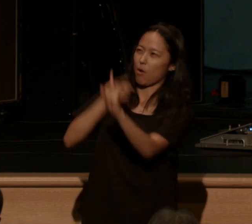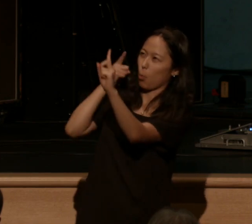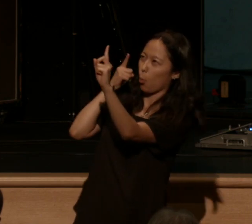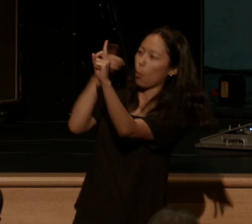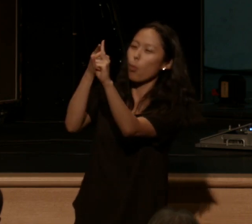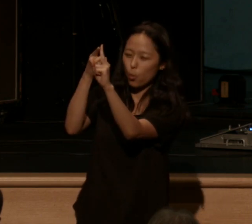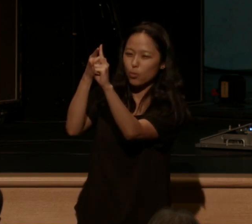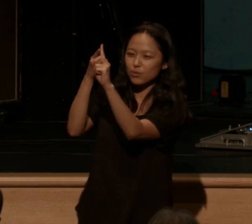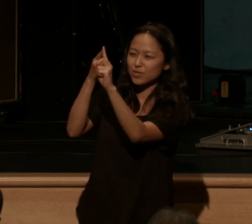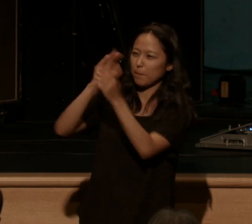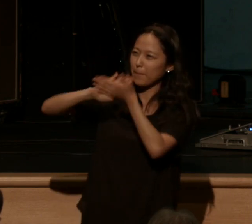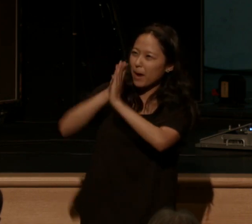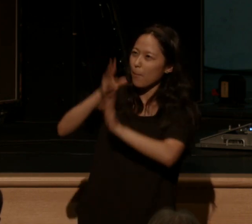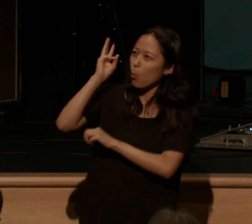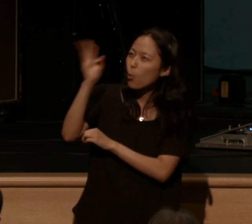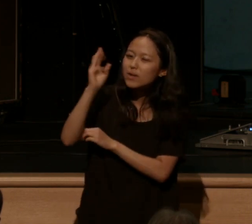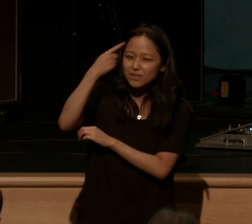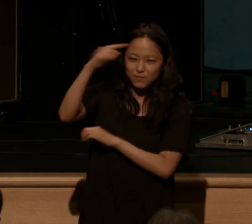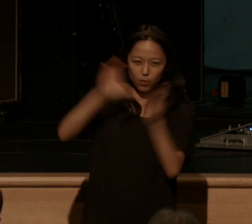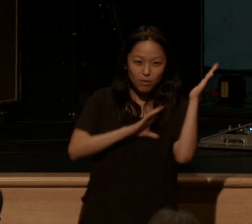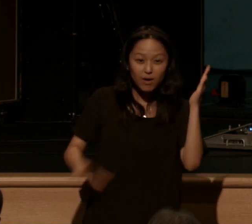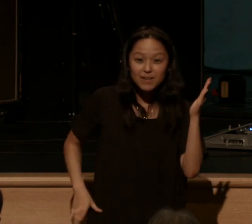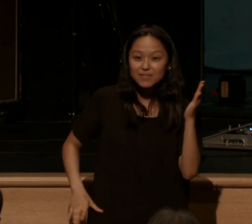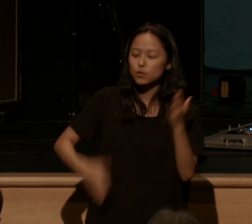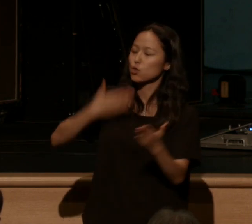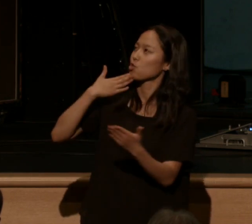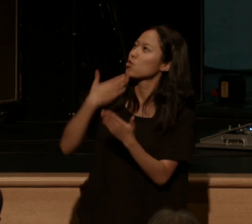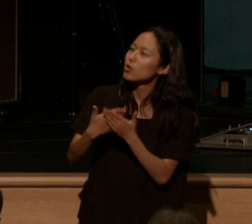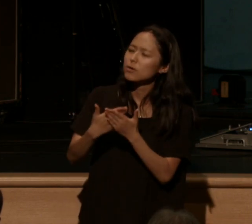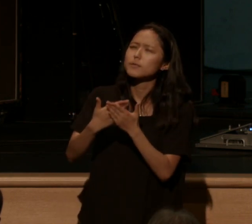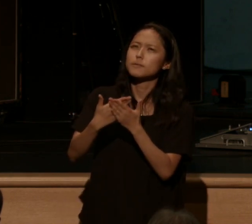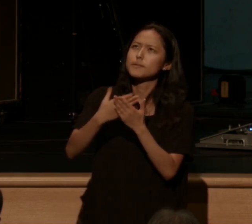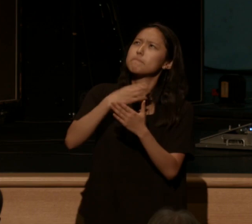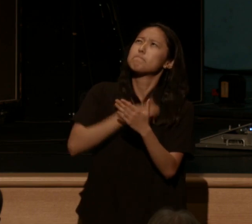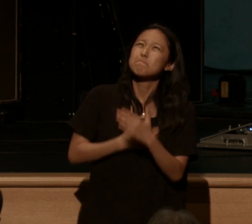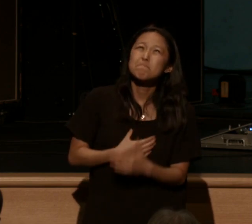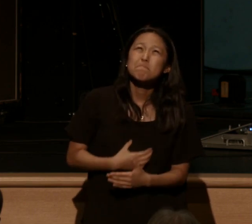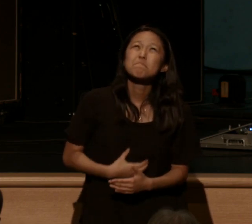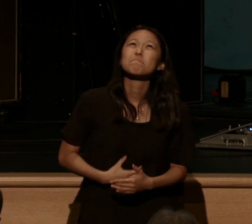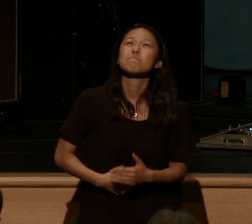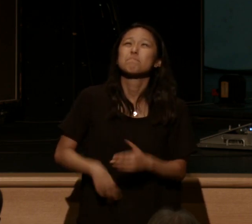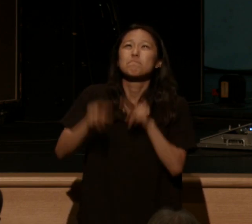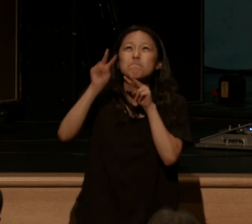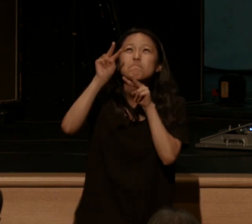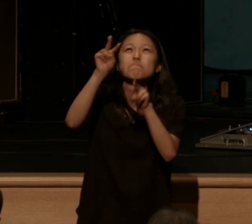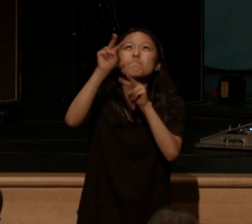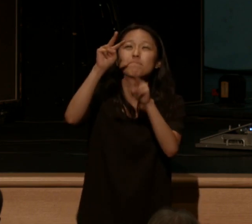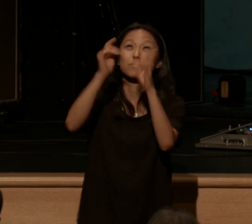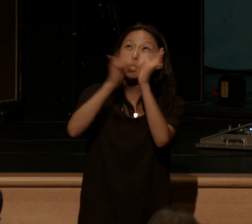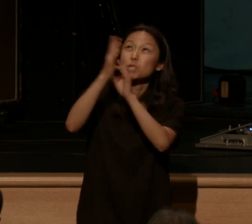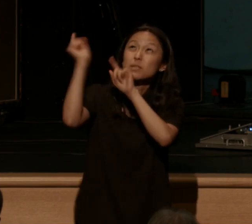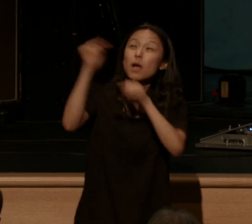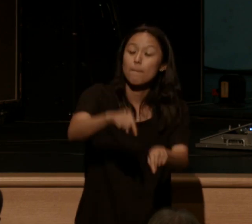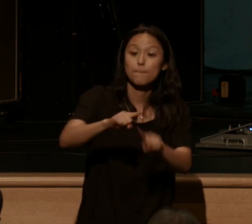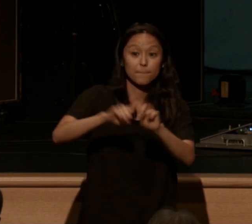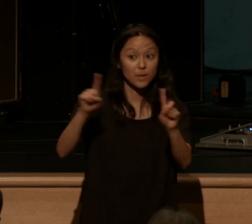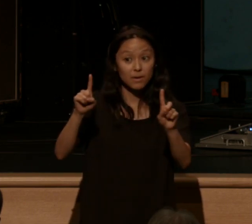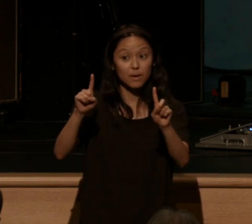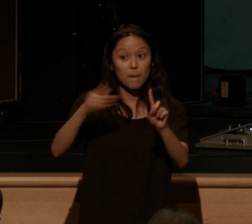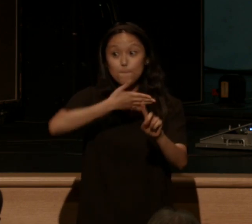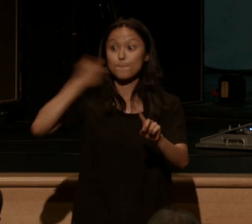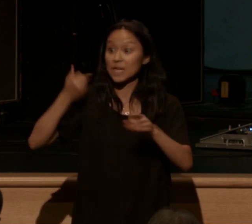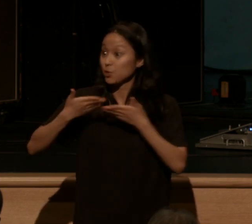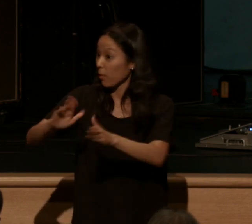mission, to be witnesses for Christ. So good to long and be ready. One of the best ways we are ready for Christ